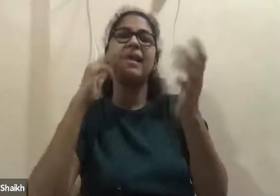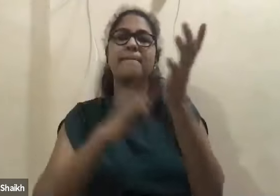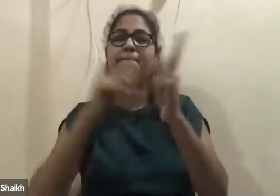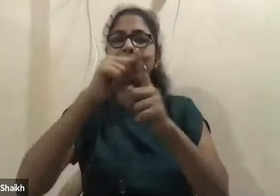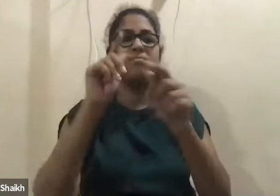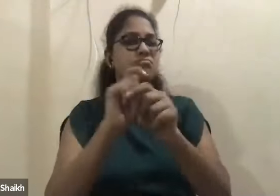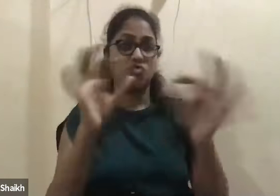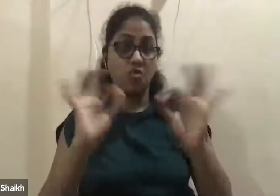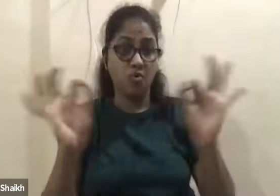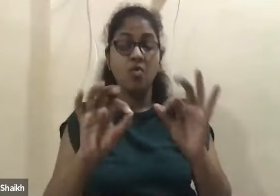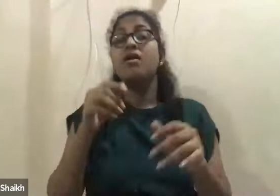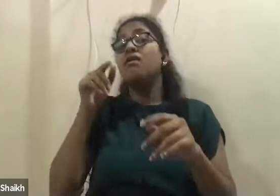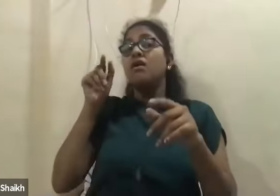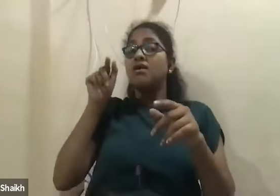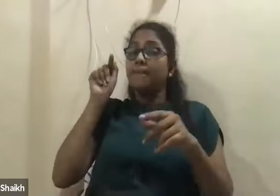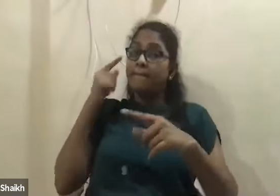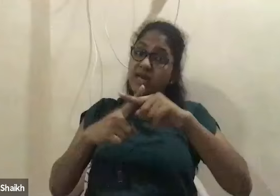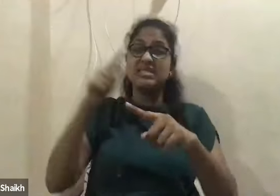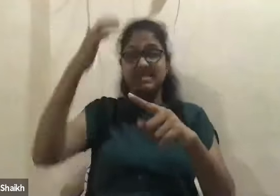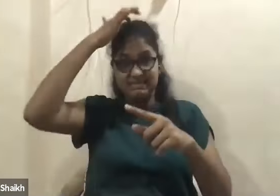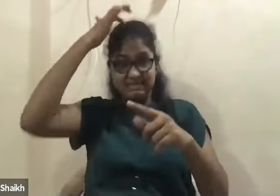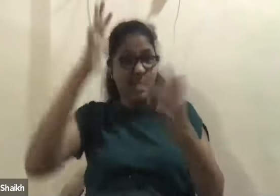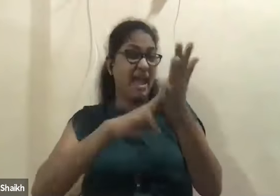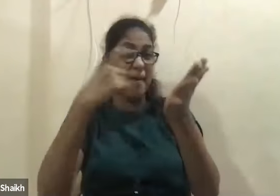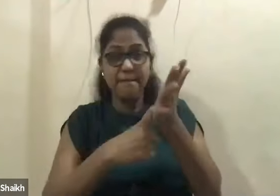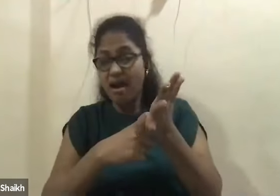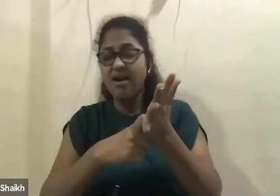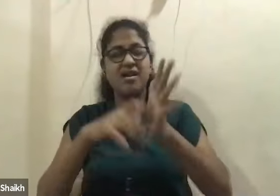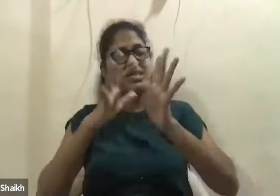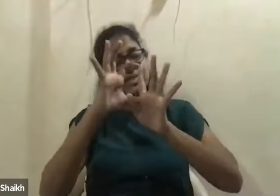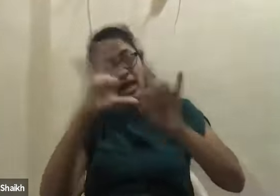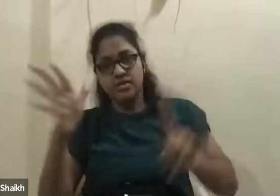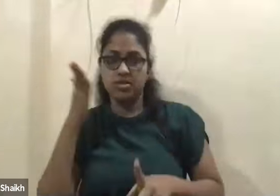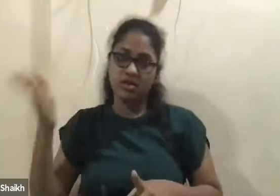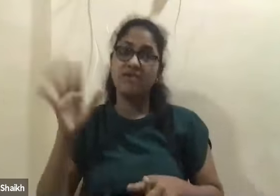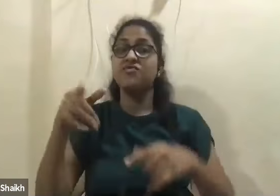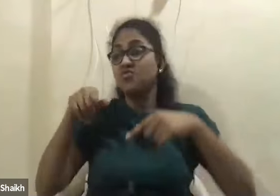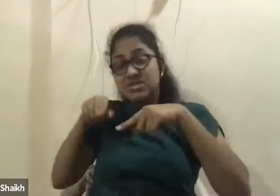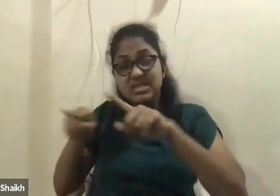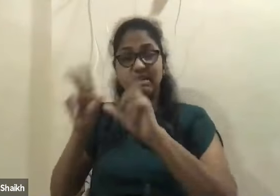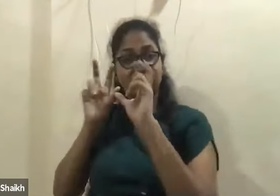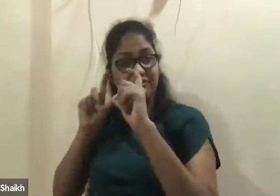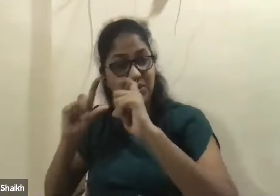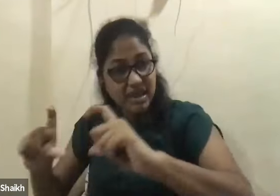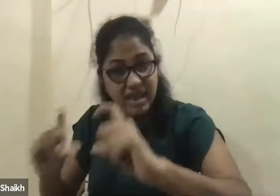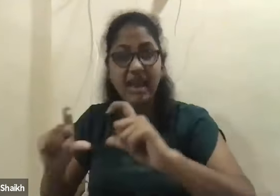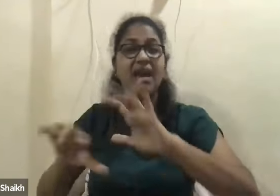severe mental retardation. So self-care activities and ADLs and all that, she requires supervision and